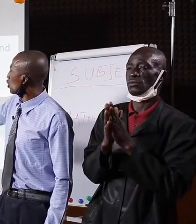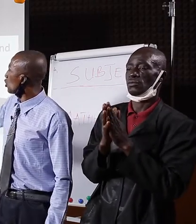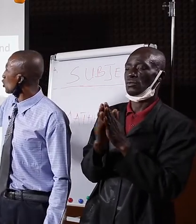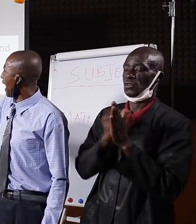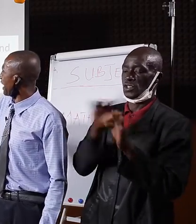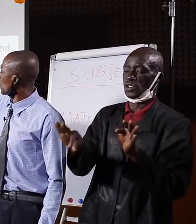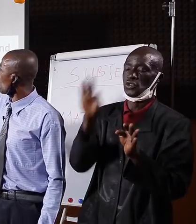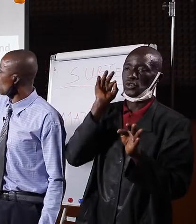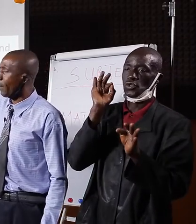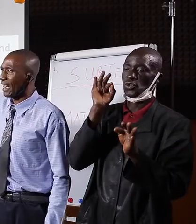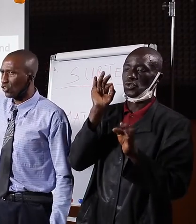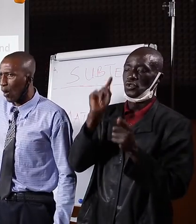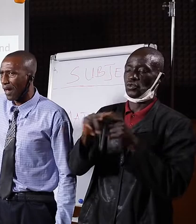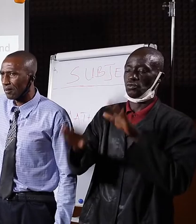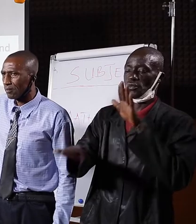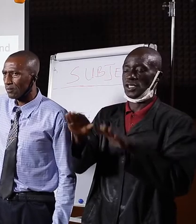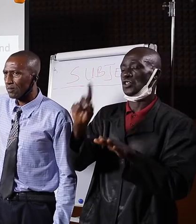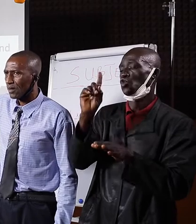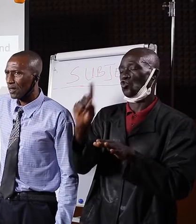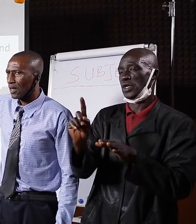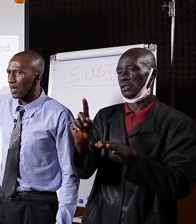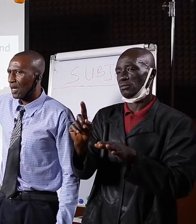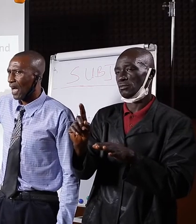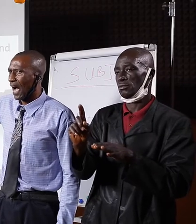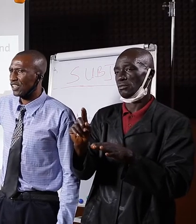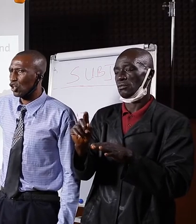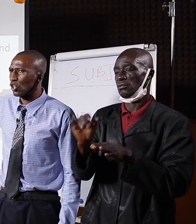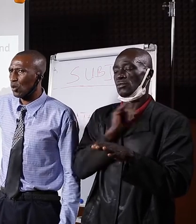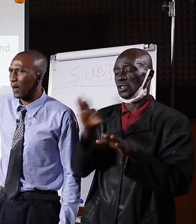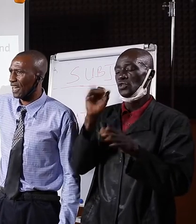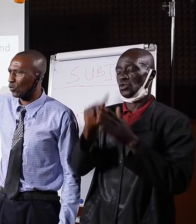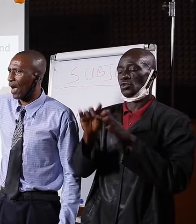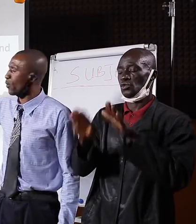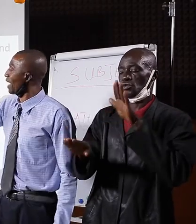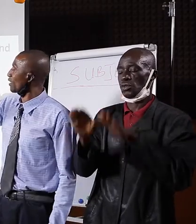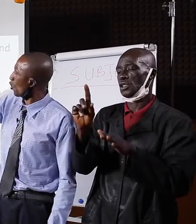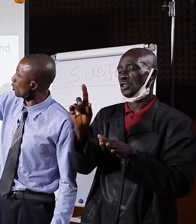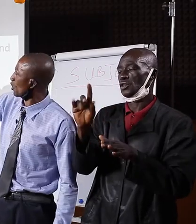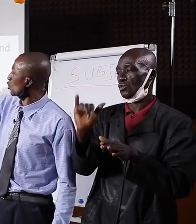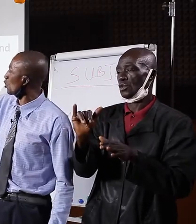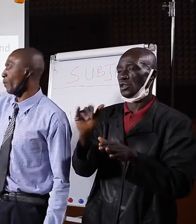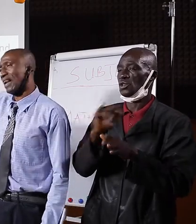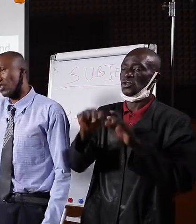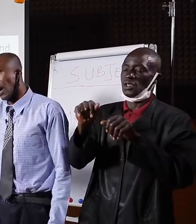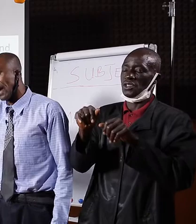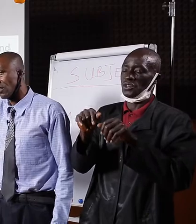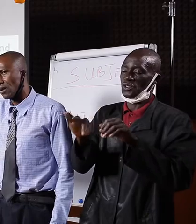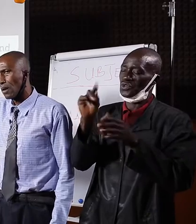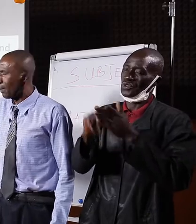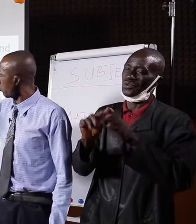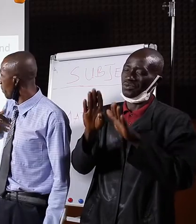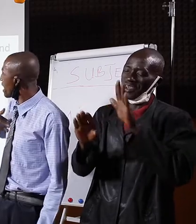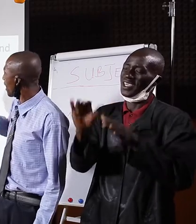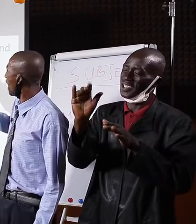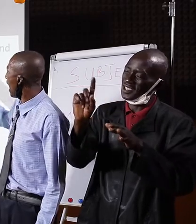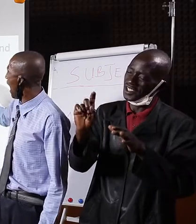I chose to balance y. I chose to balance y. You can also choose to balance your x.